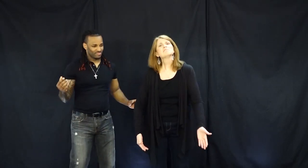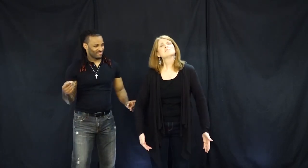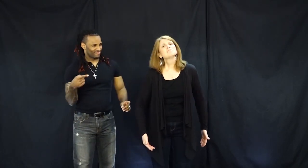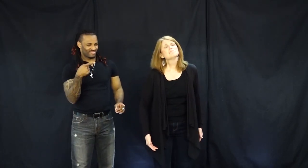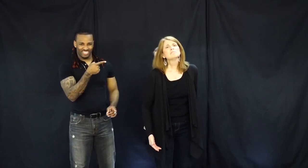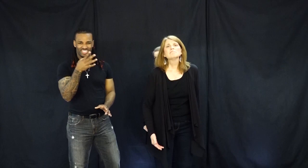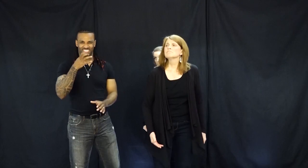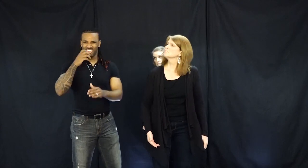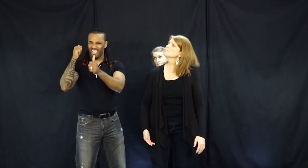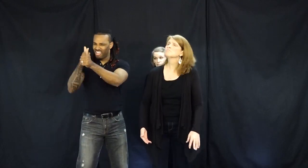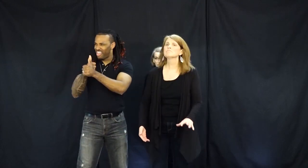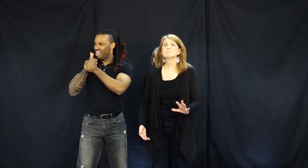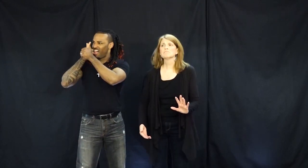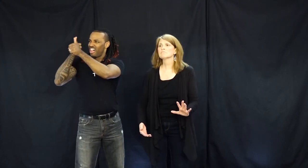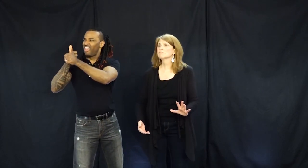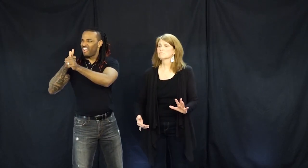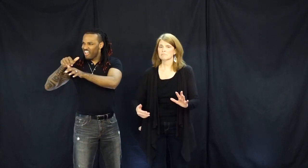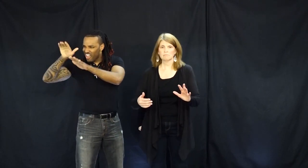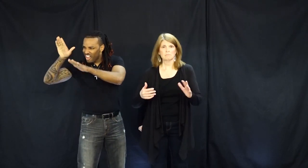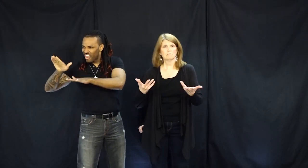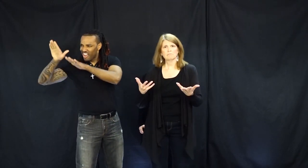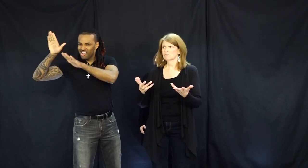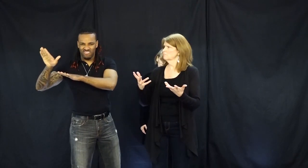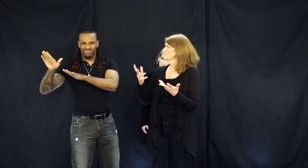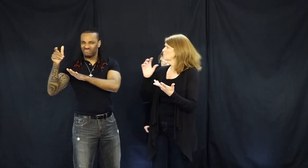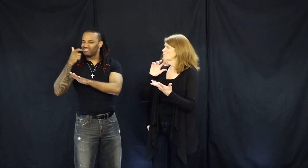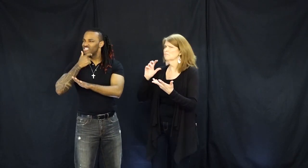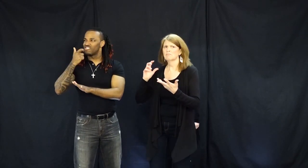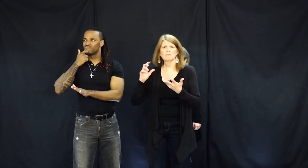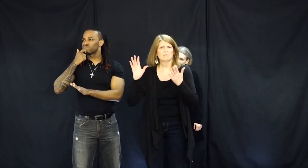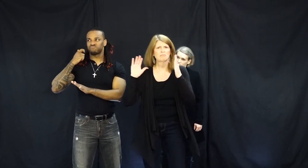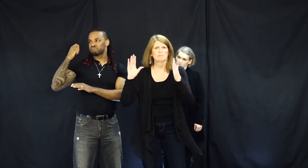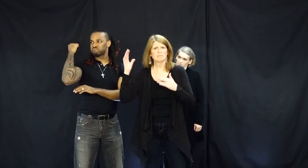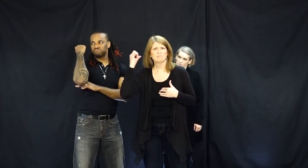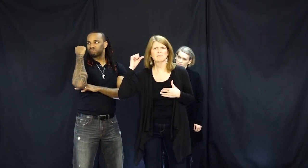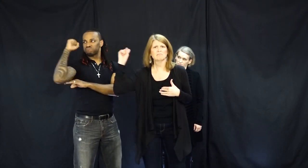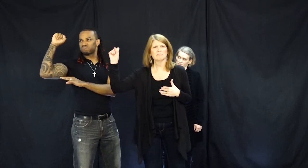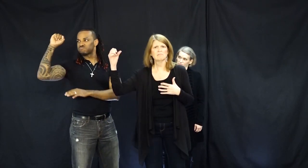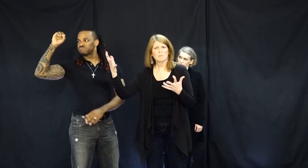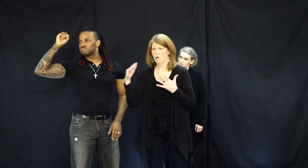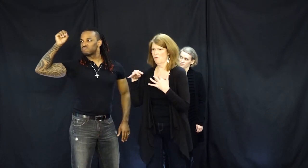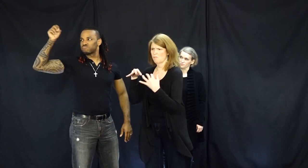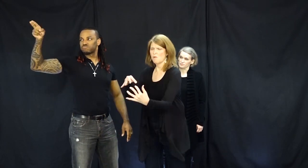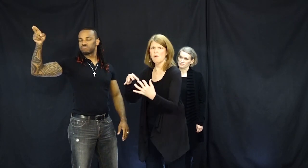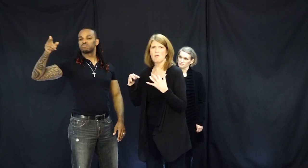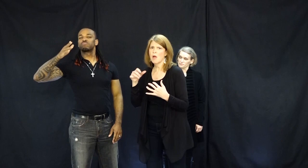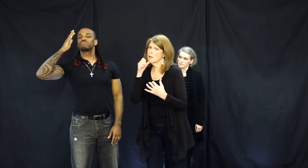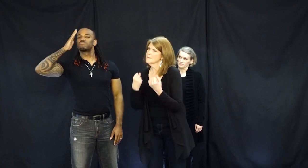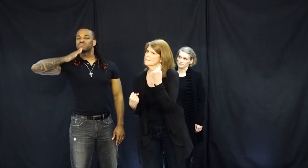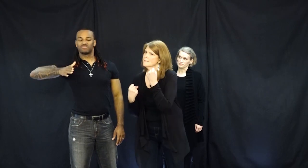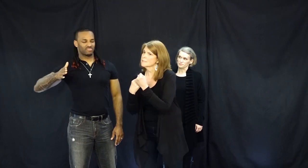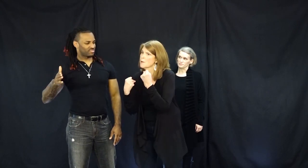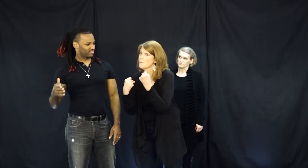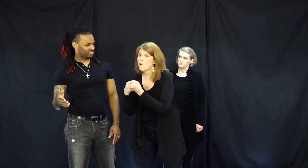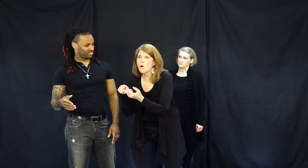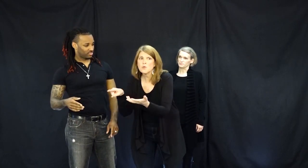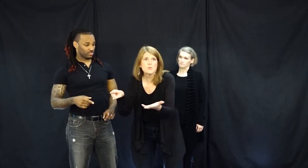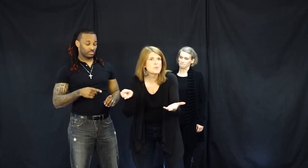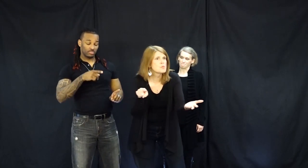shame. Yeah. Heed Have not you the all unravel rabble at the sound of who screams, scream but the revolution is coming. They The have not have-nots are gonna your win this. interest at It's hard heart. to